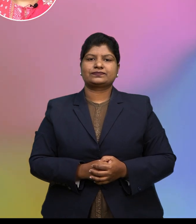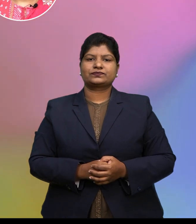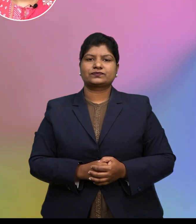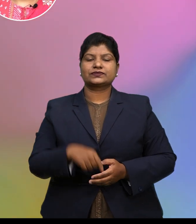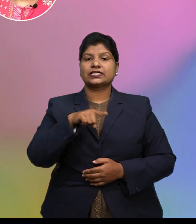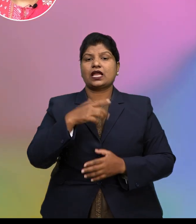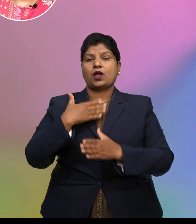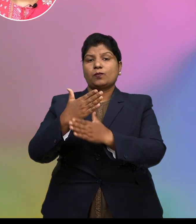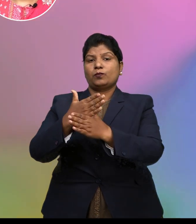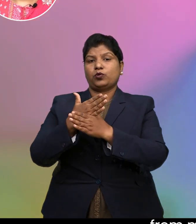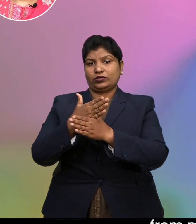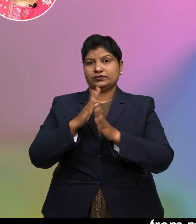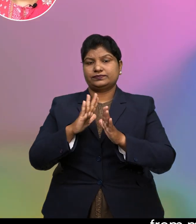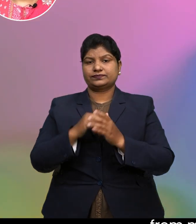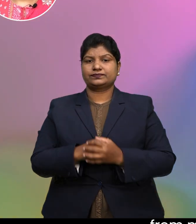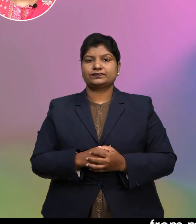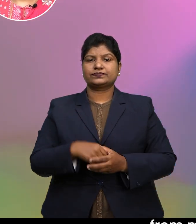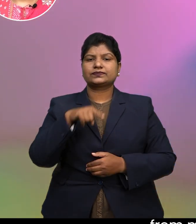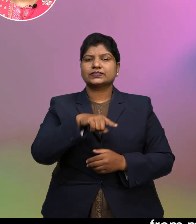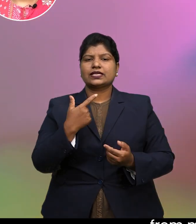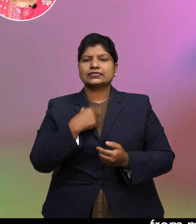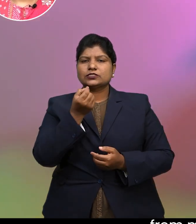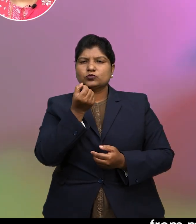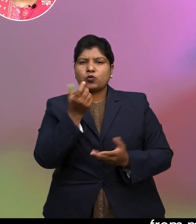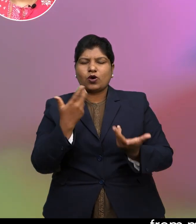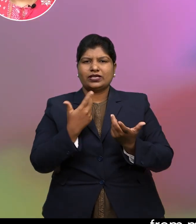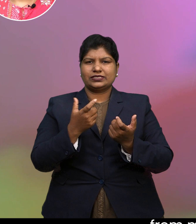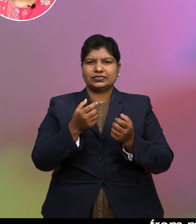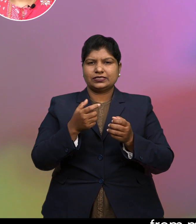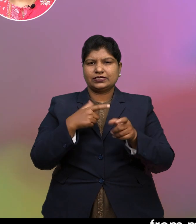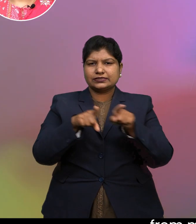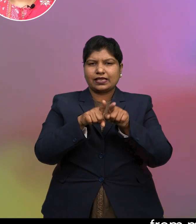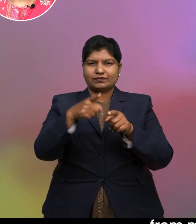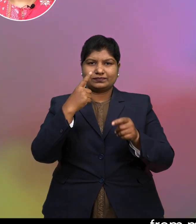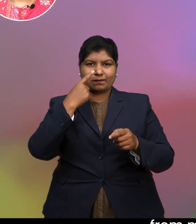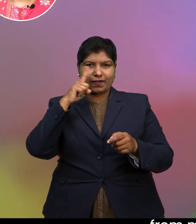and protects it from minor mechanical injury.